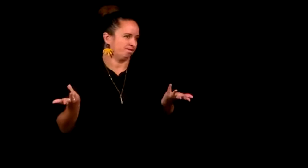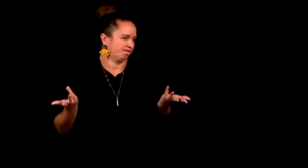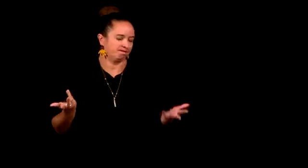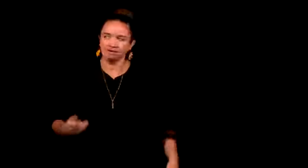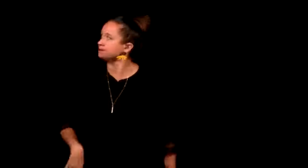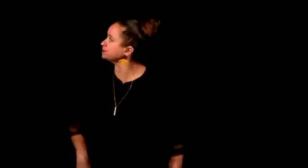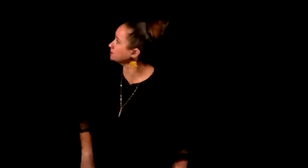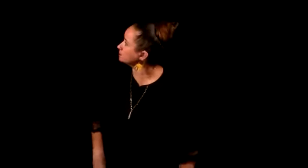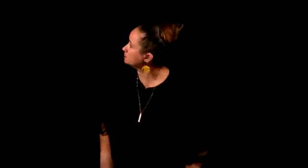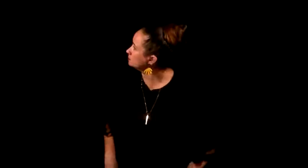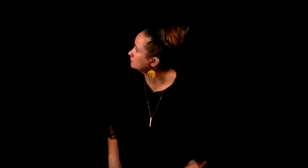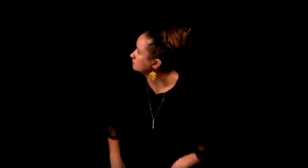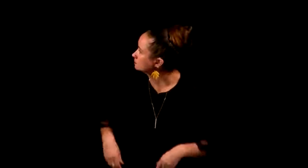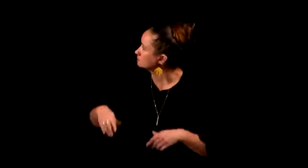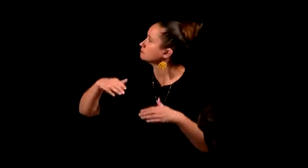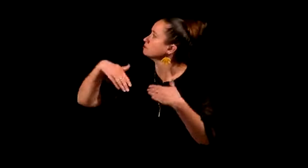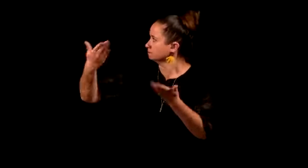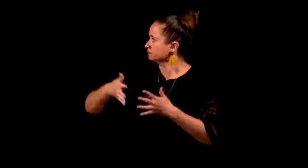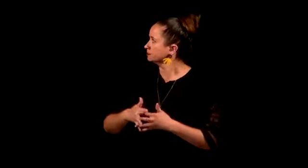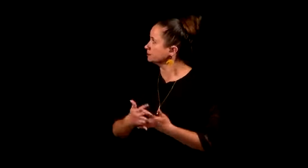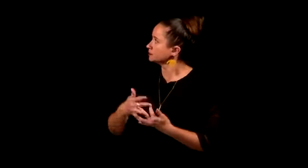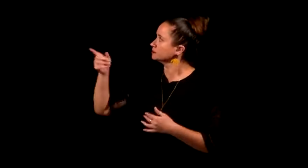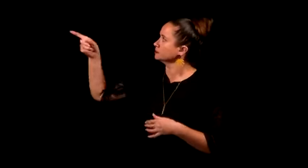a moment, and look at to see the bigger picture.